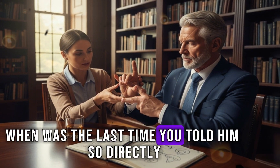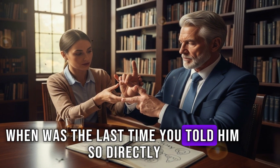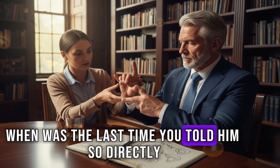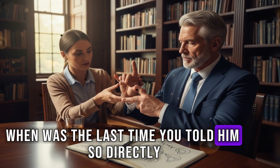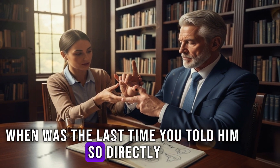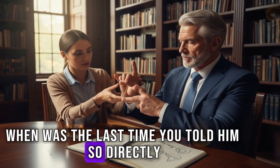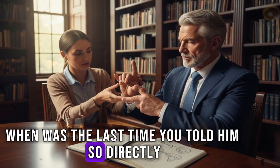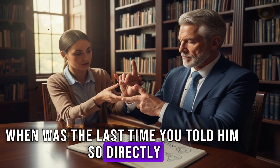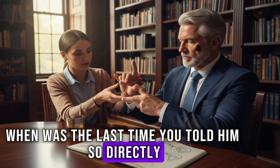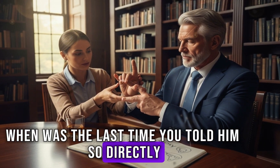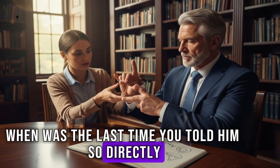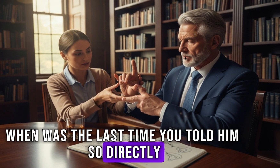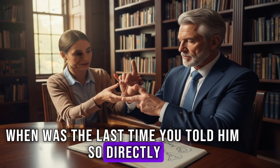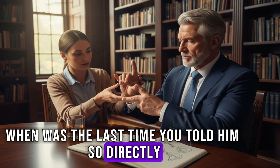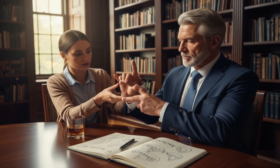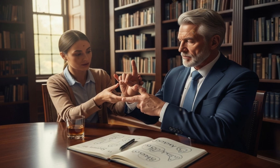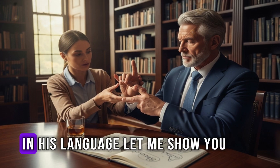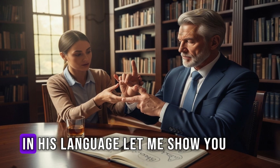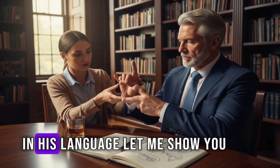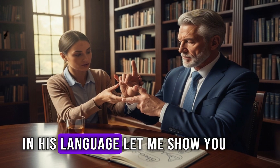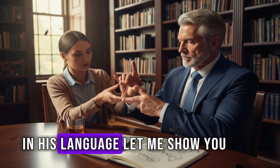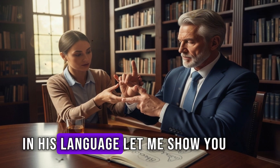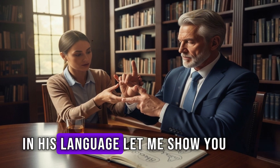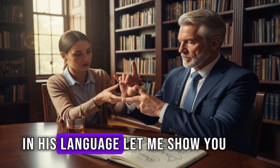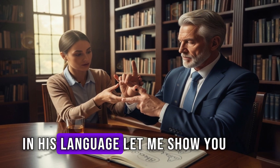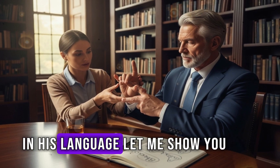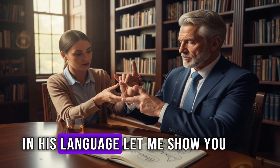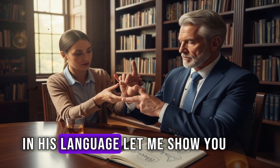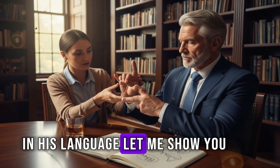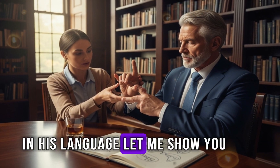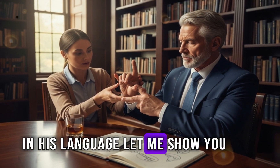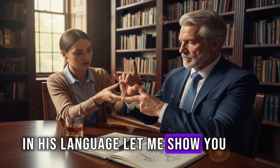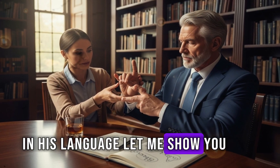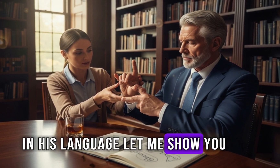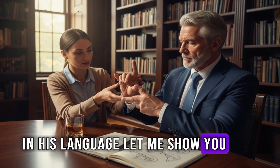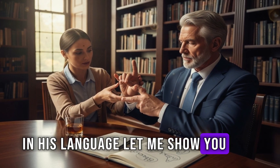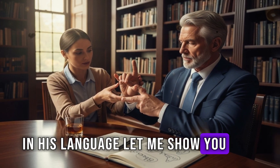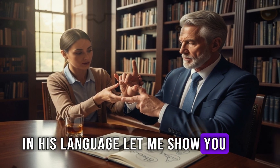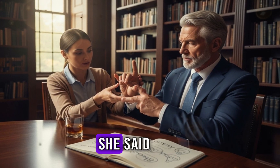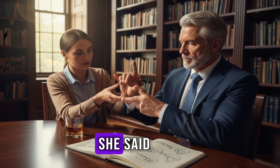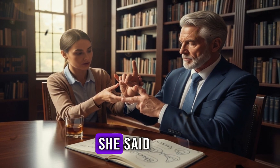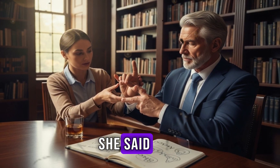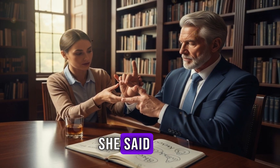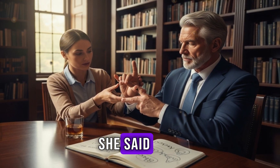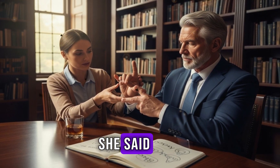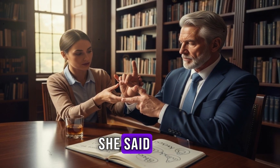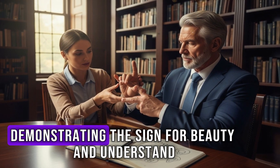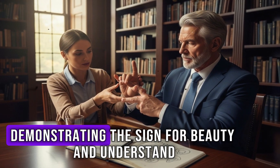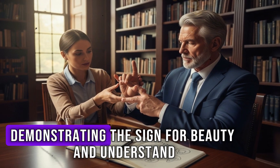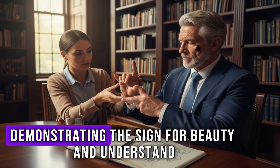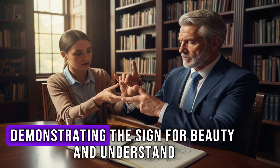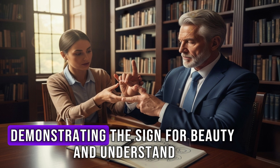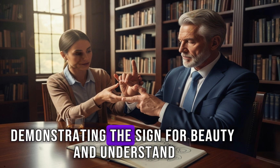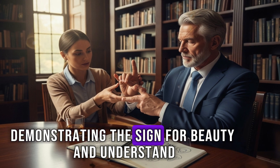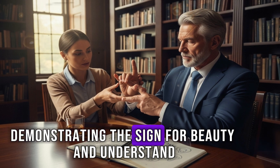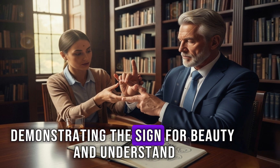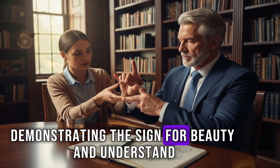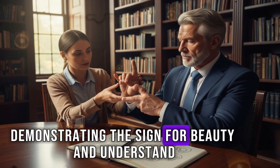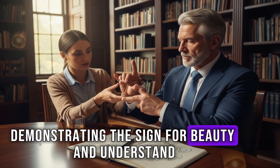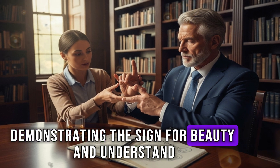told him so directly? In his language. Let me show you, she said, demonstrating the sign for beauty